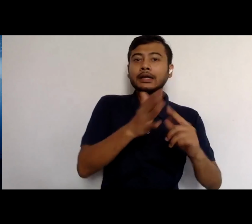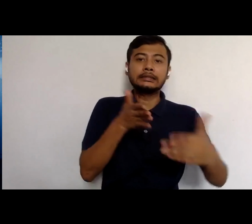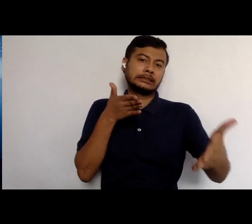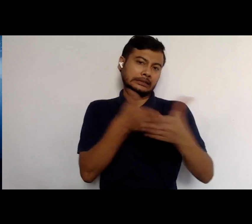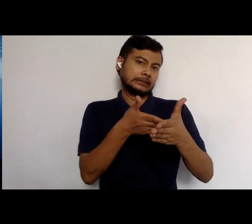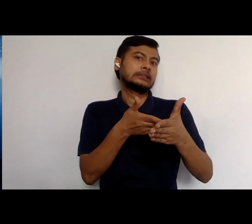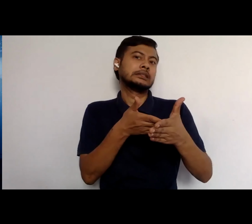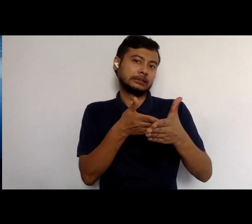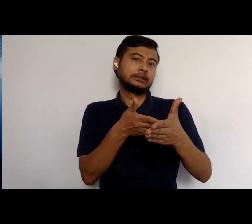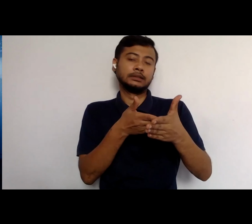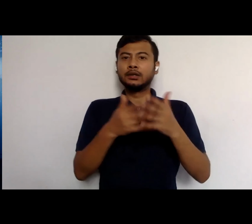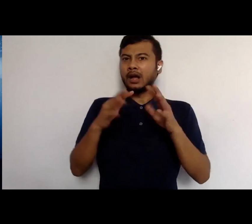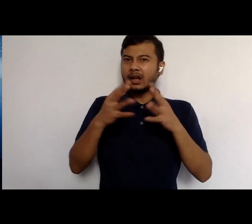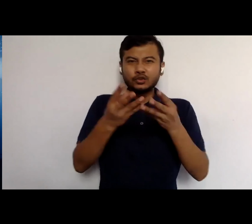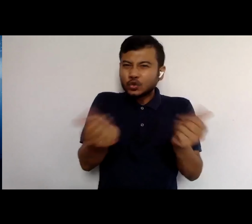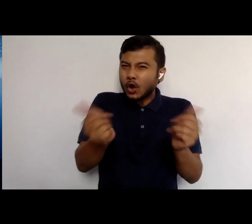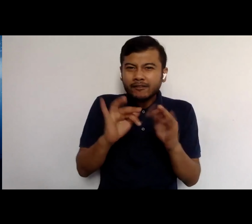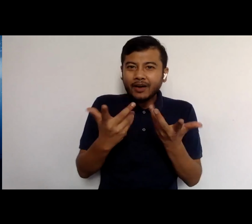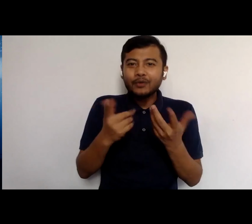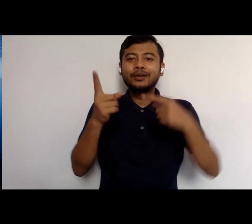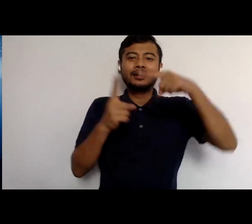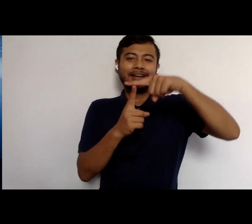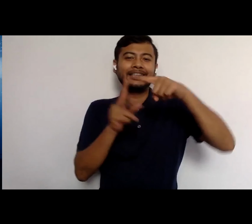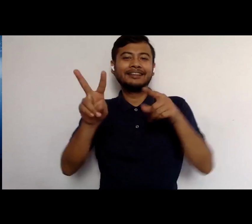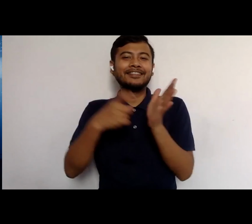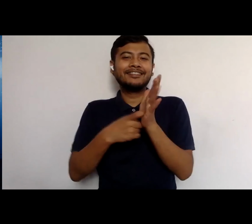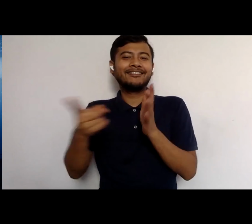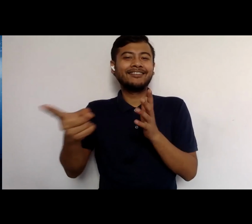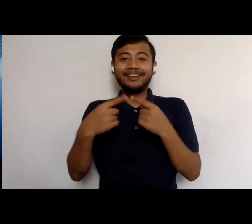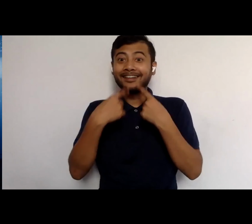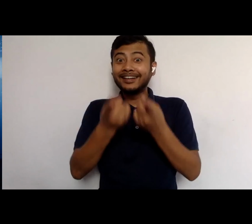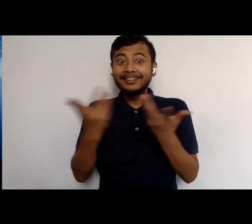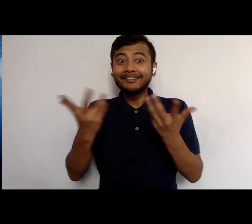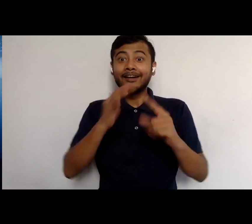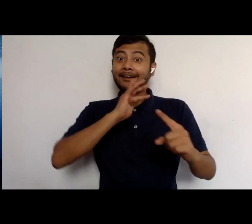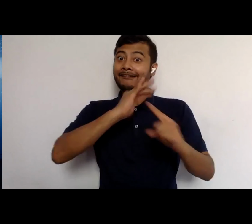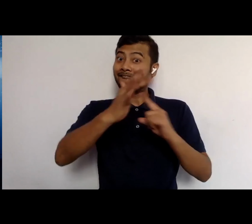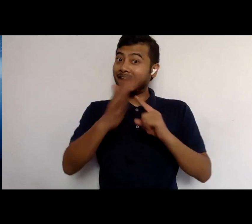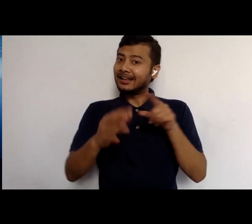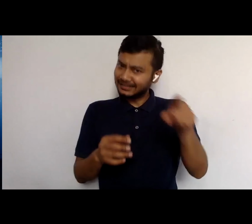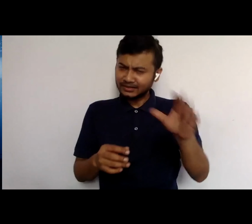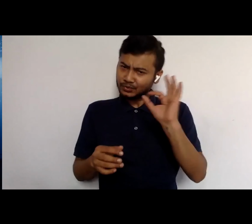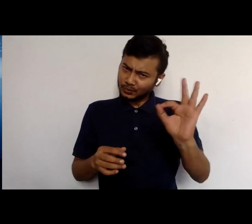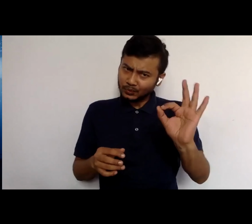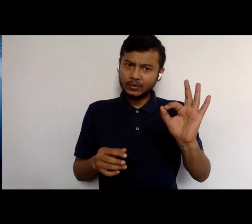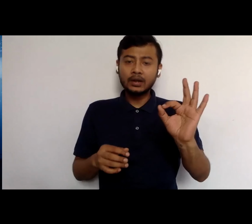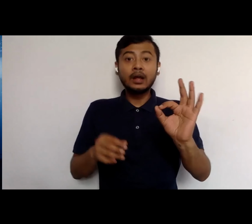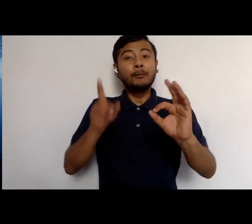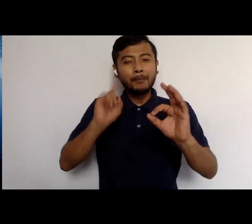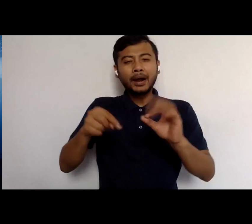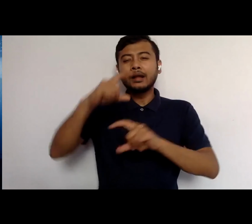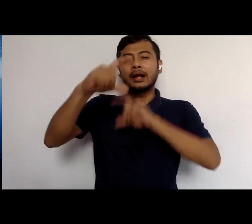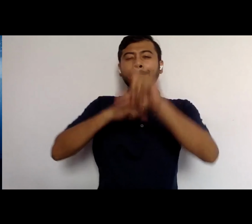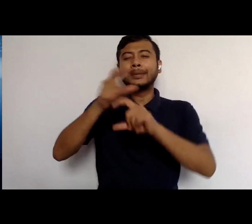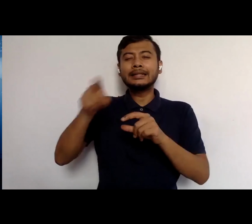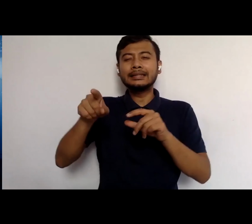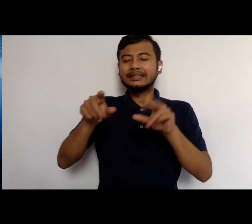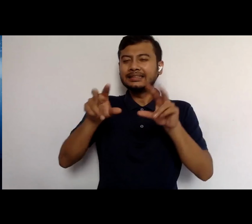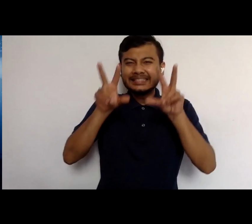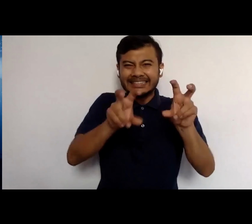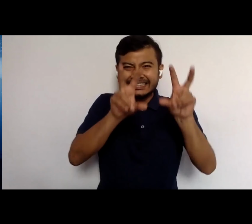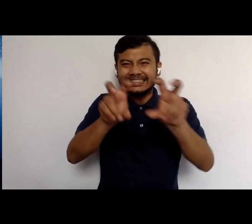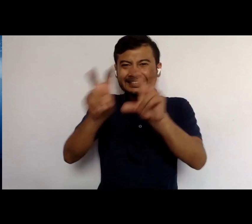beginning by Mr. Ramchandran, wireless backhaul could also be considered. Liberalization of backhaul spectrum by opening up E and V